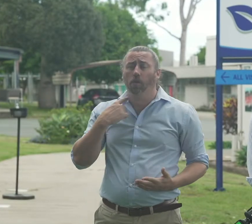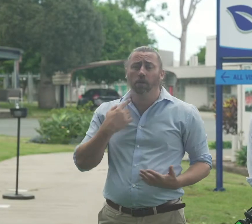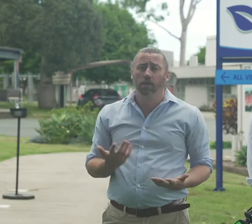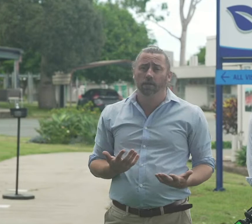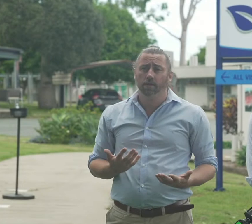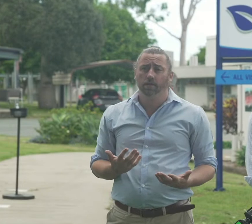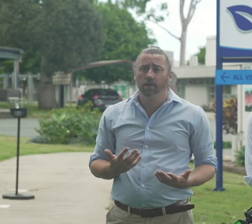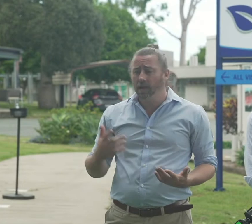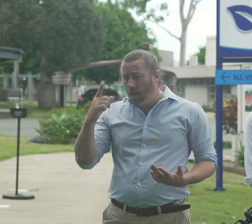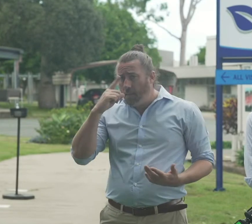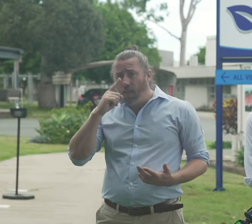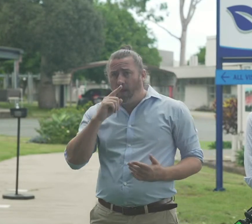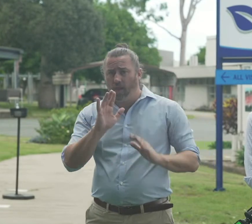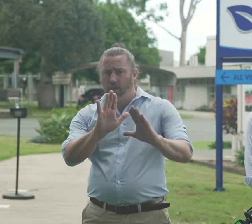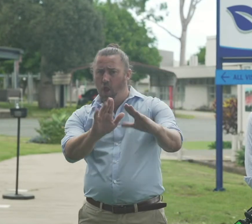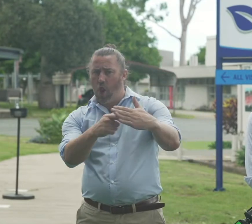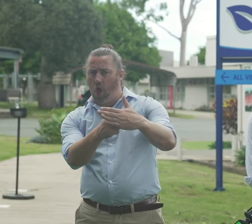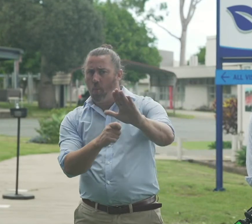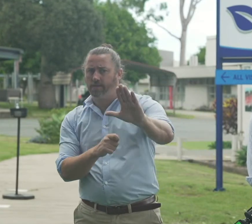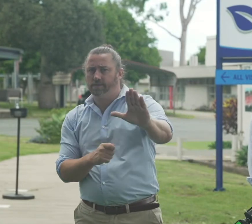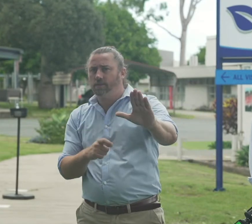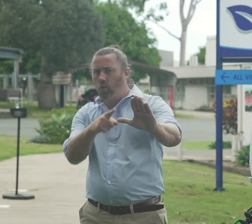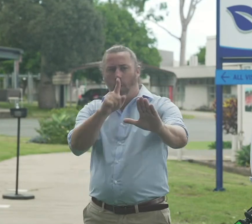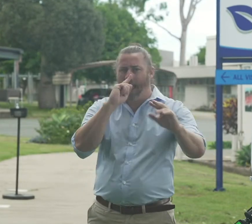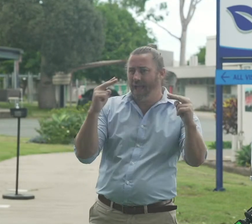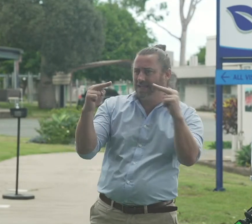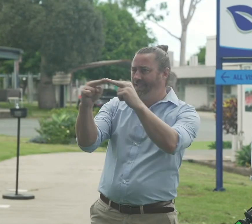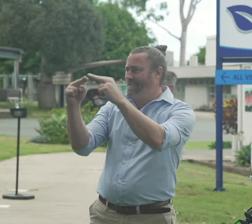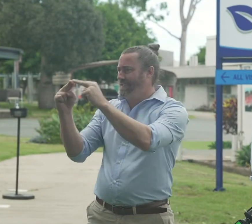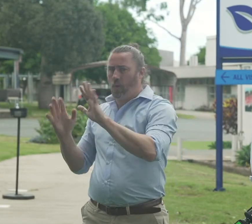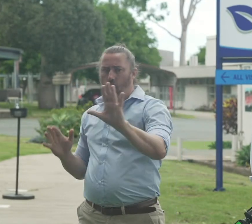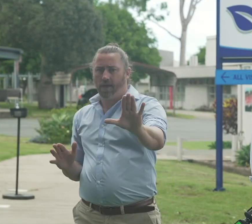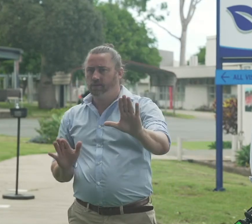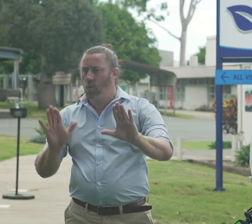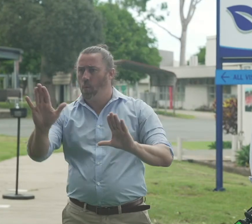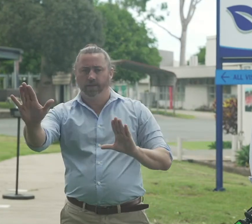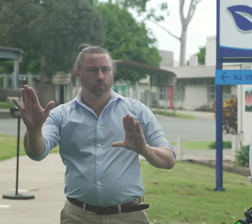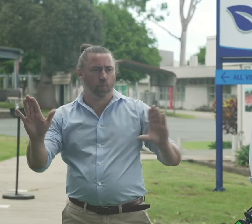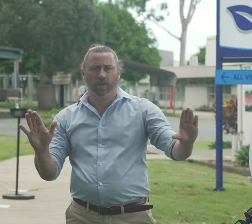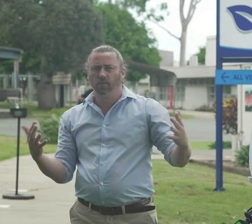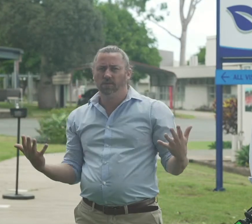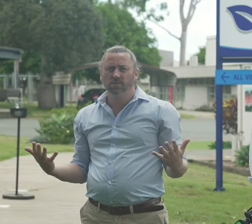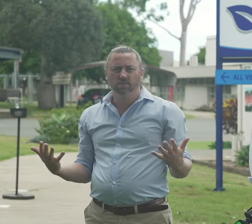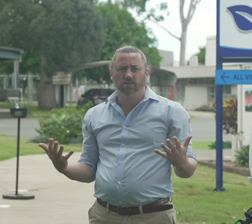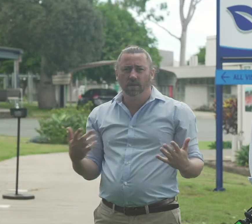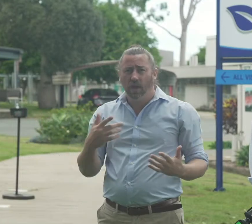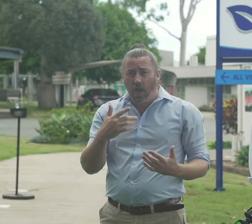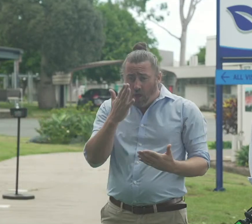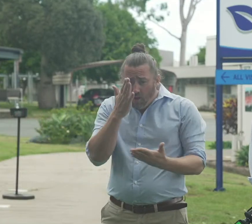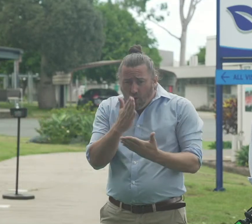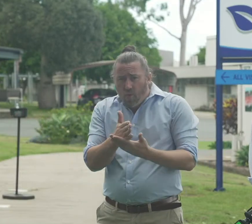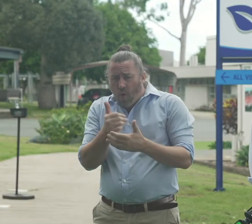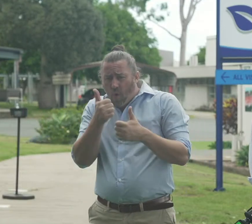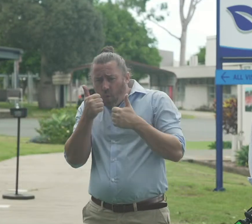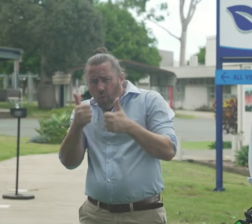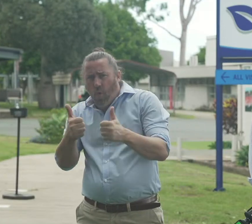are being locked away, isolated, not able to get the level of support and care and assistance